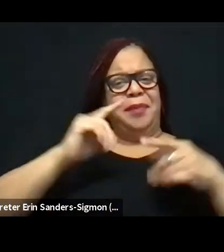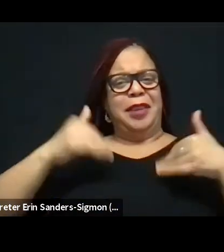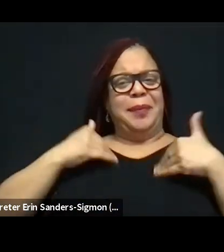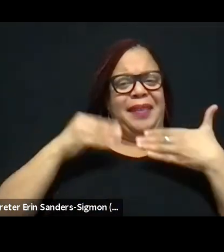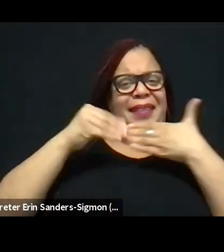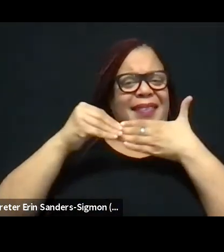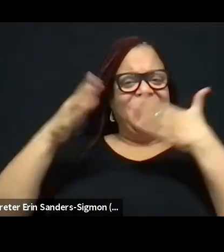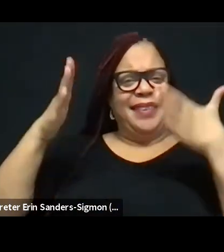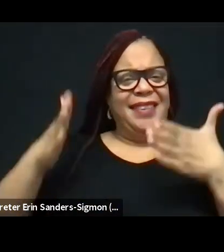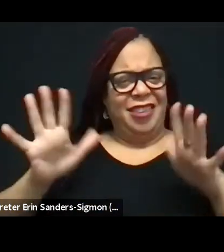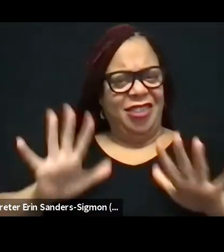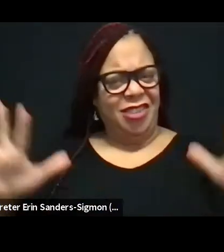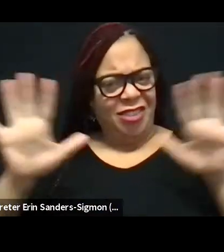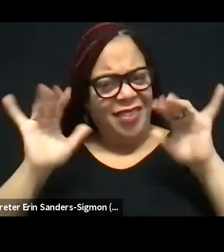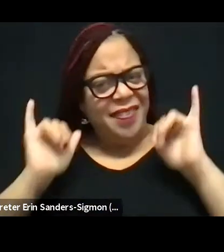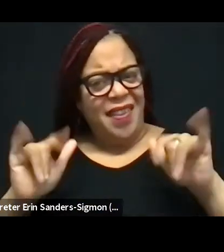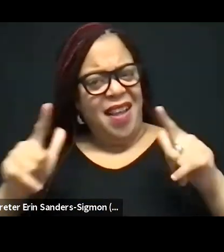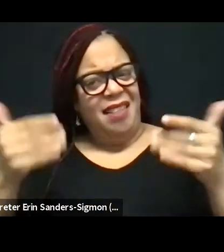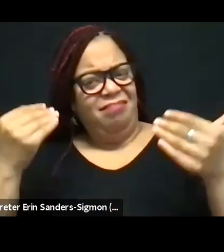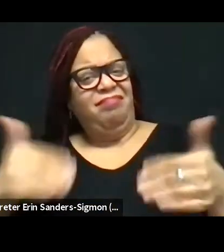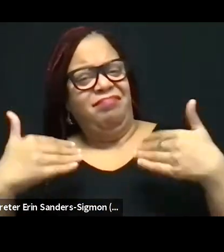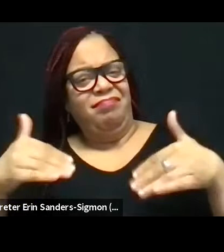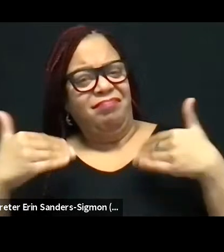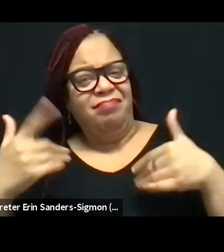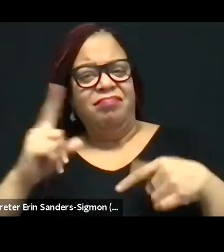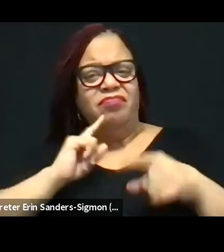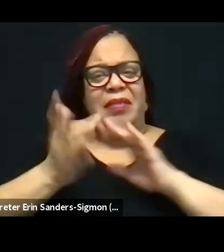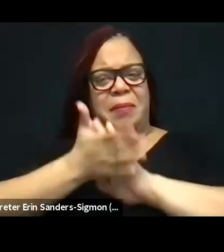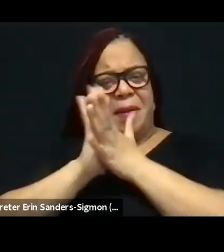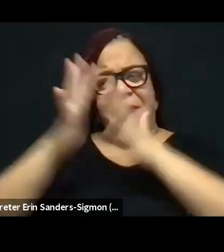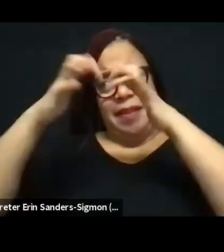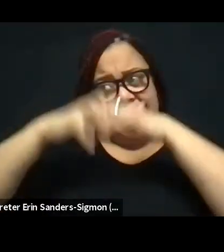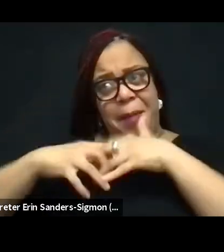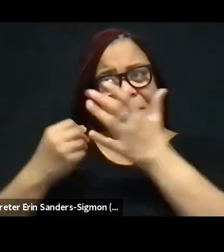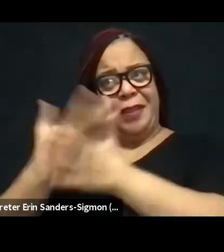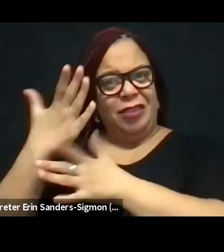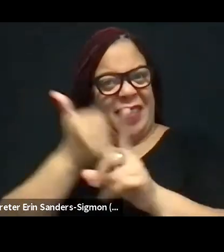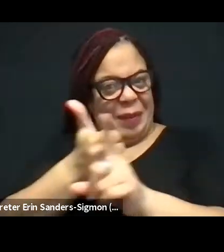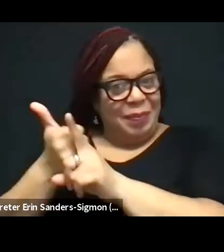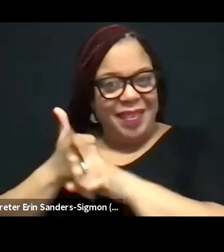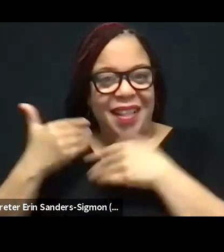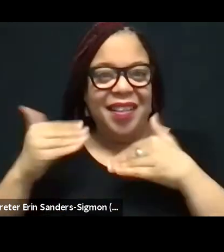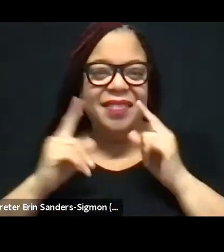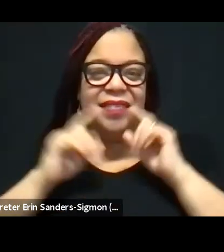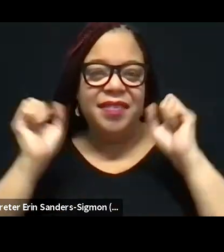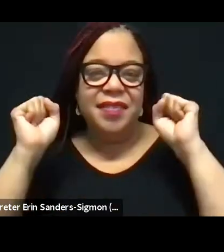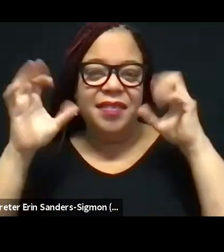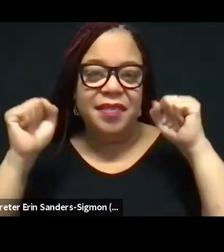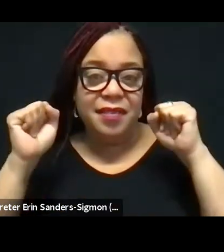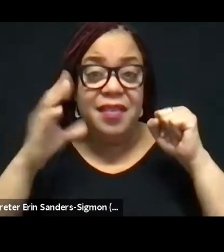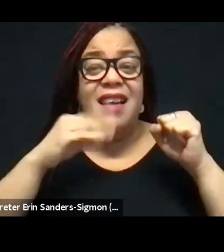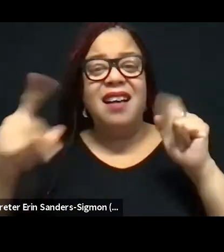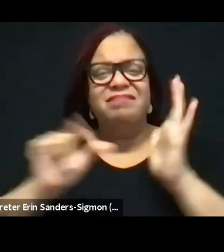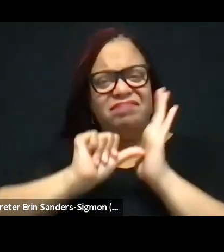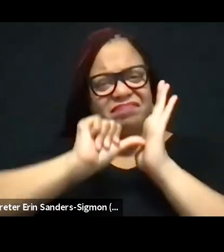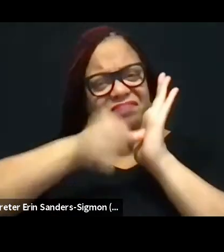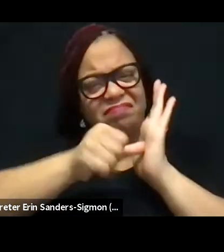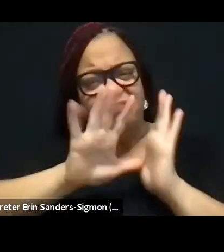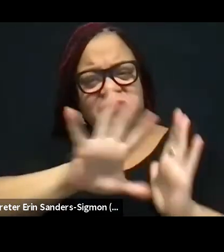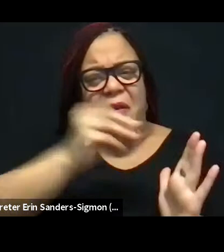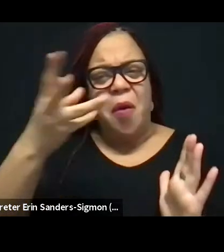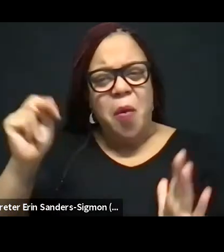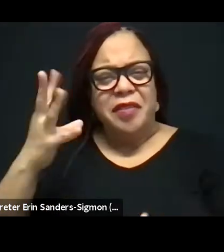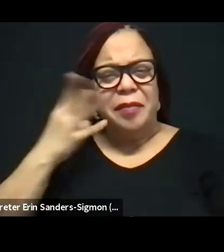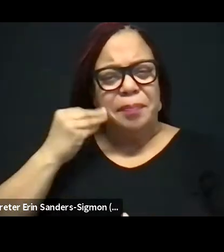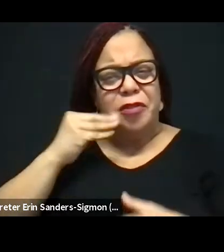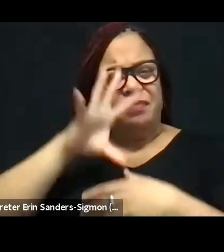experiences in their schools, families, and their communities to lean towards abolition. And